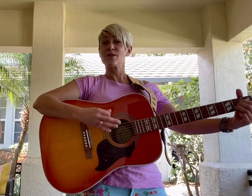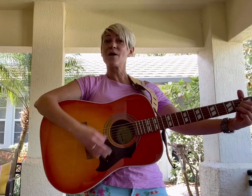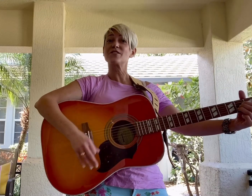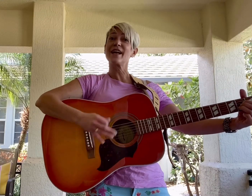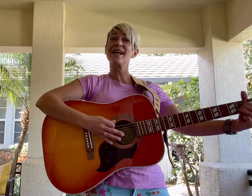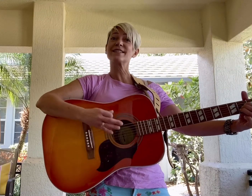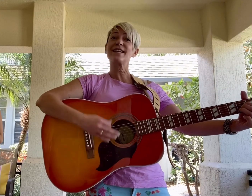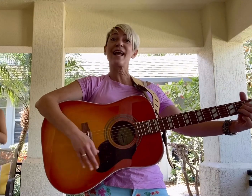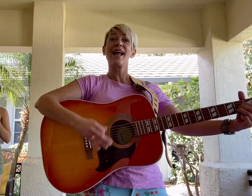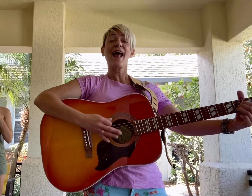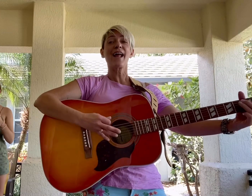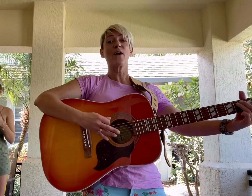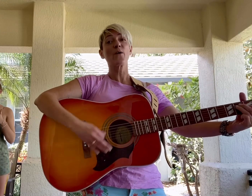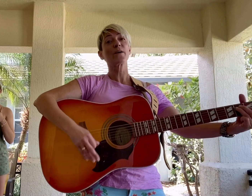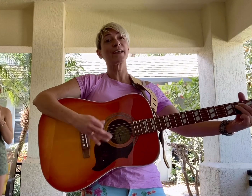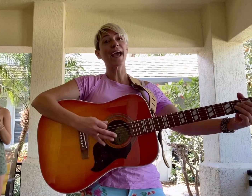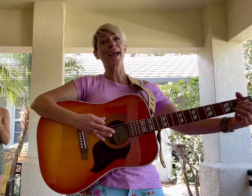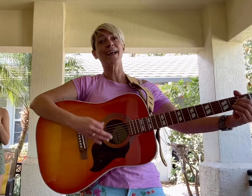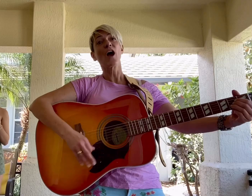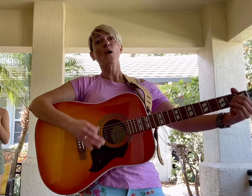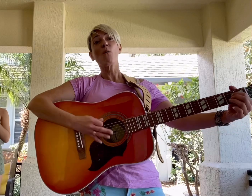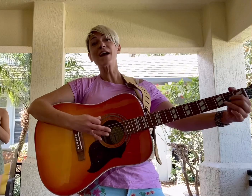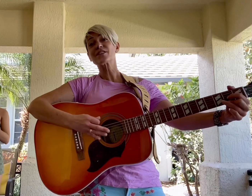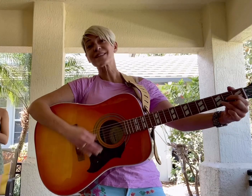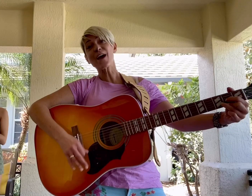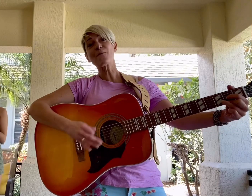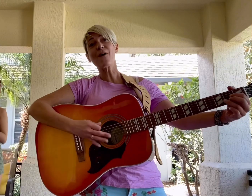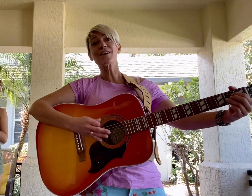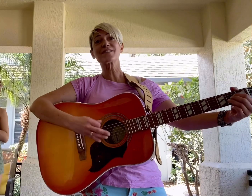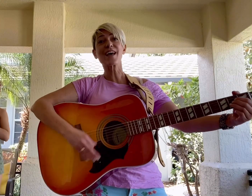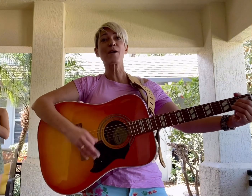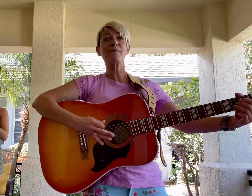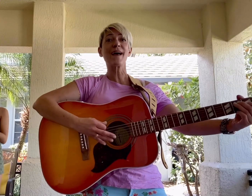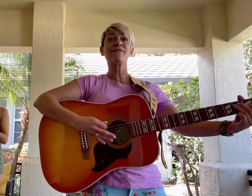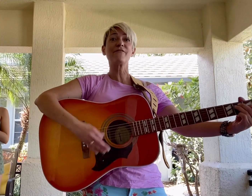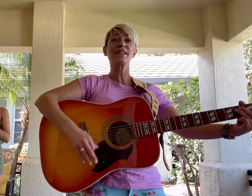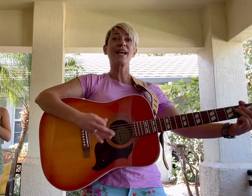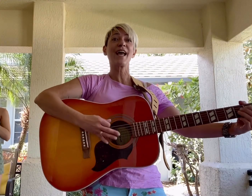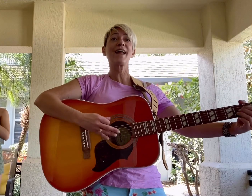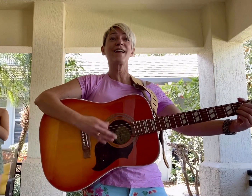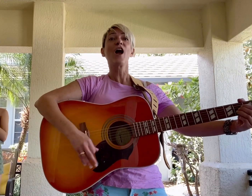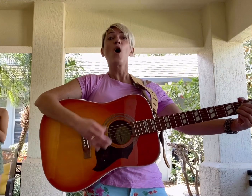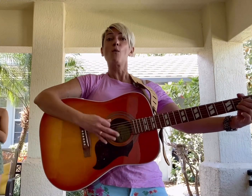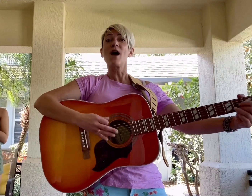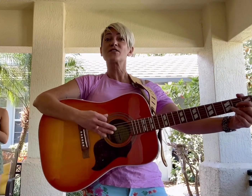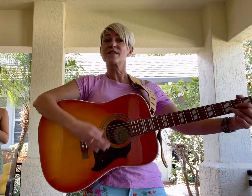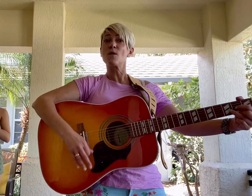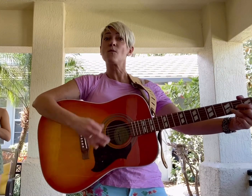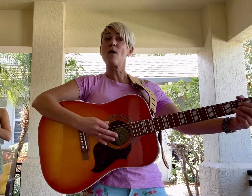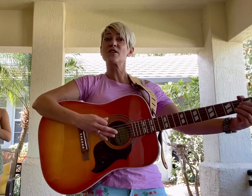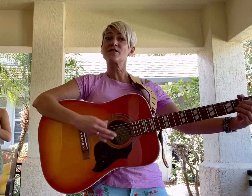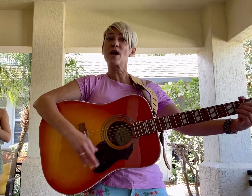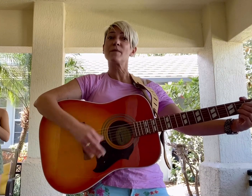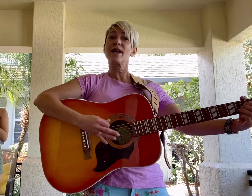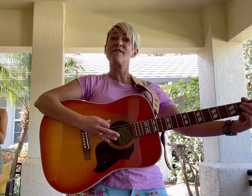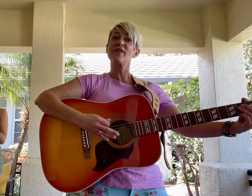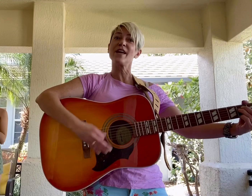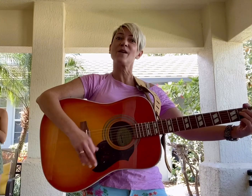wash your hands today? A-OK. Wash them every day. Wash them in every